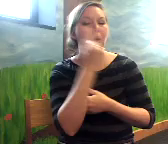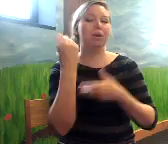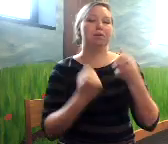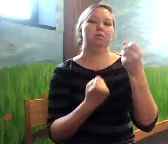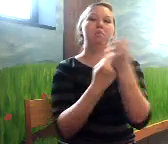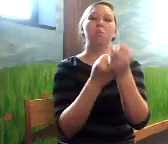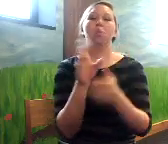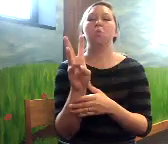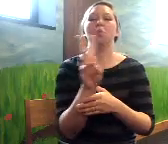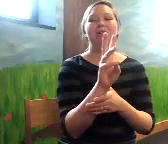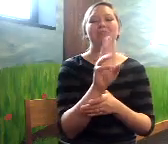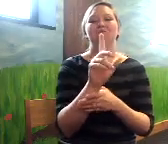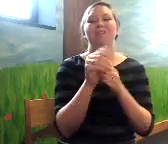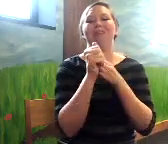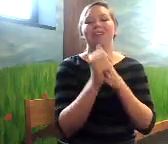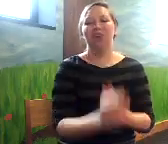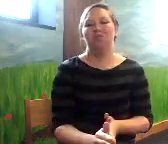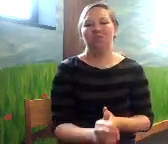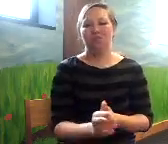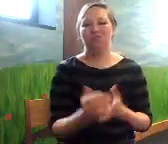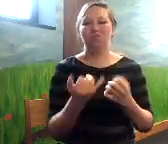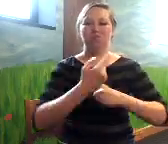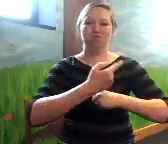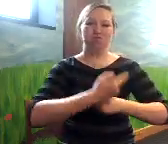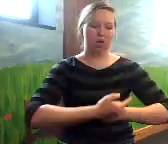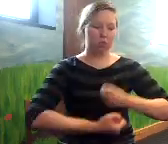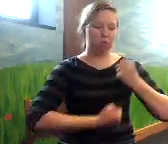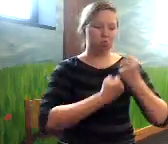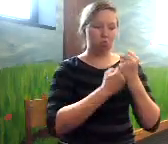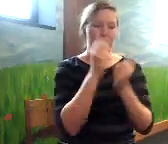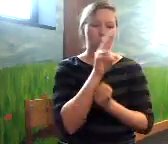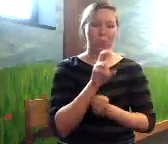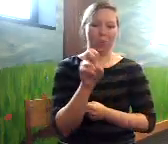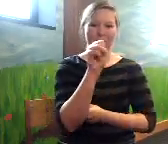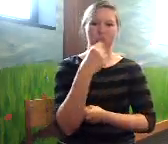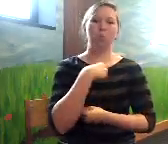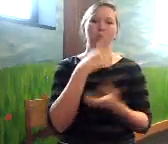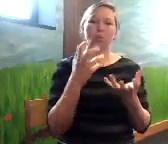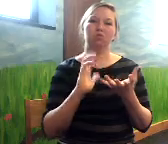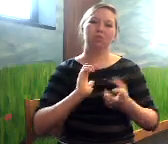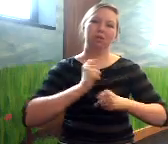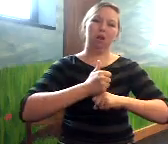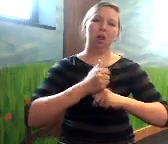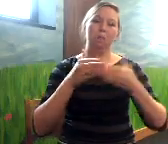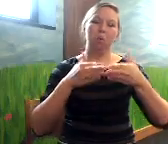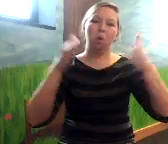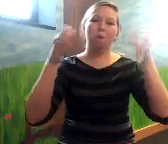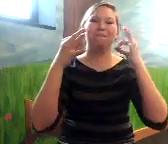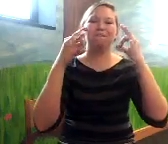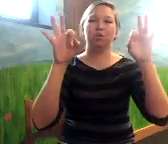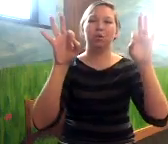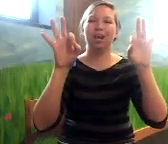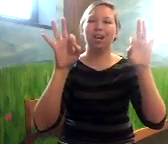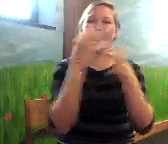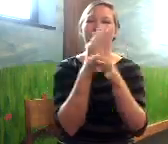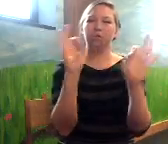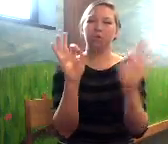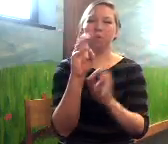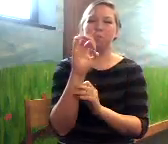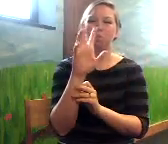American in the 1950s if they even knew where Vietnam was, or had ever even heard of the nation, very few people would answer